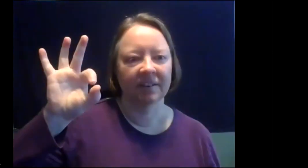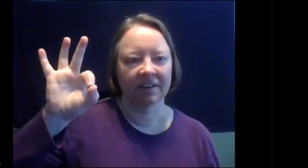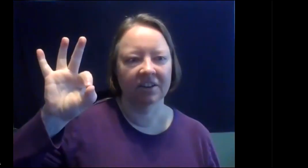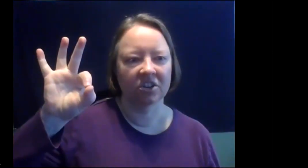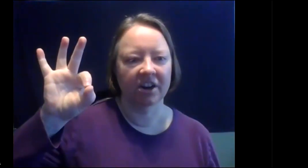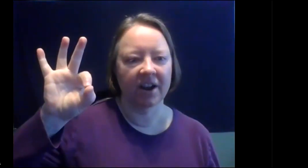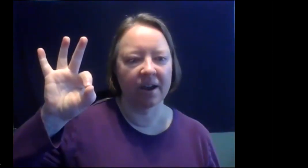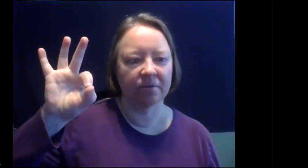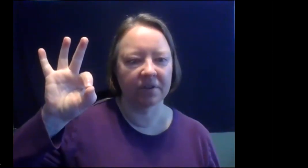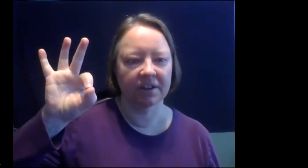Here's the letter F.